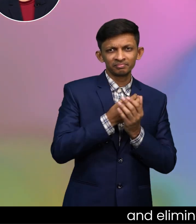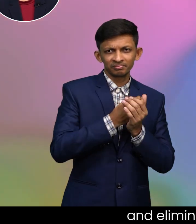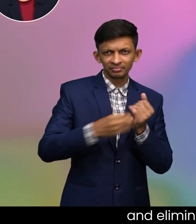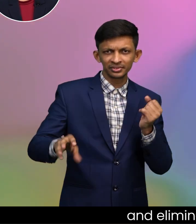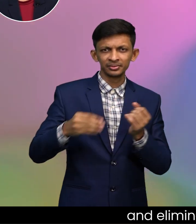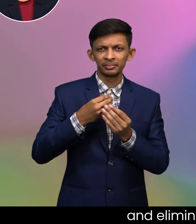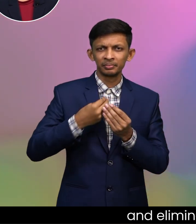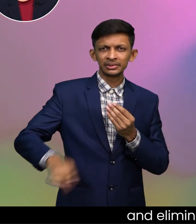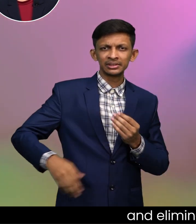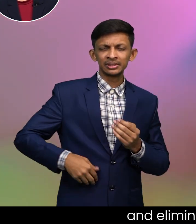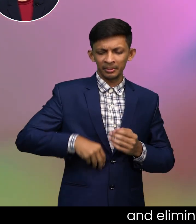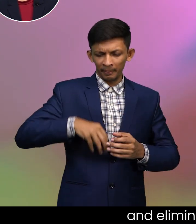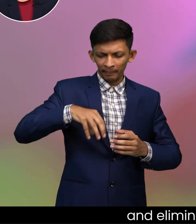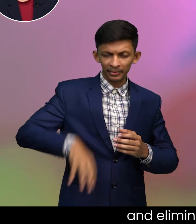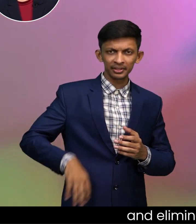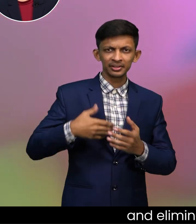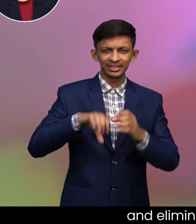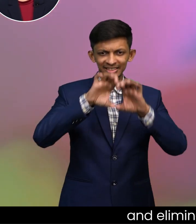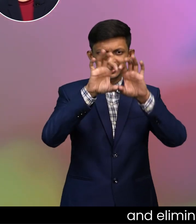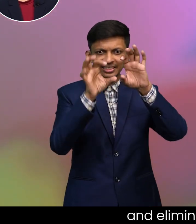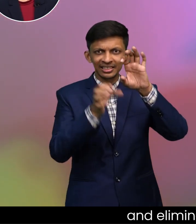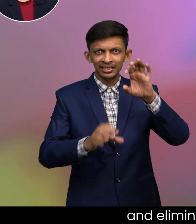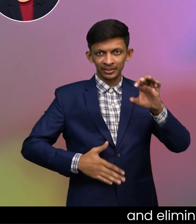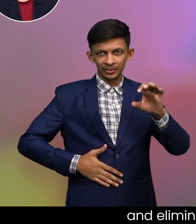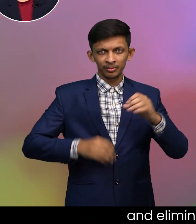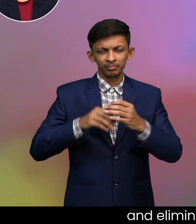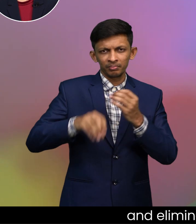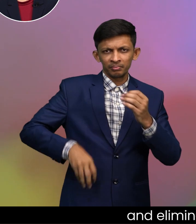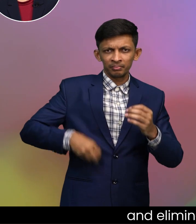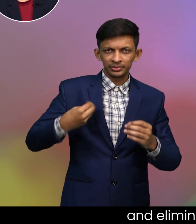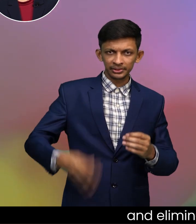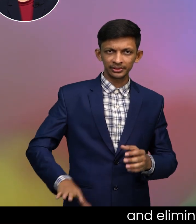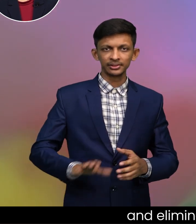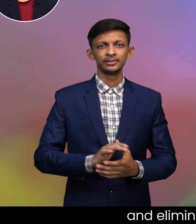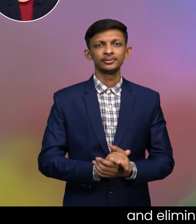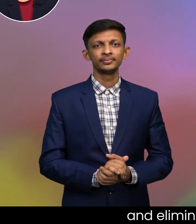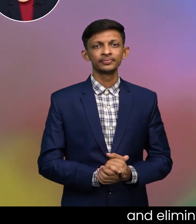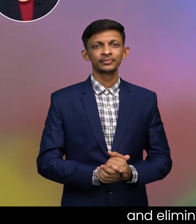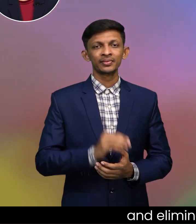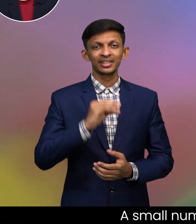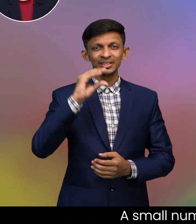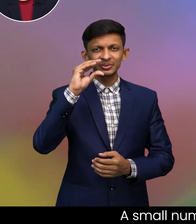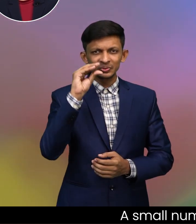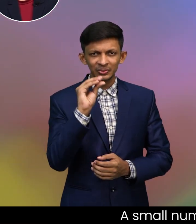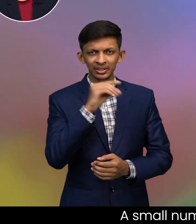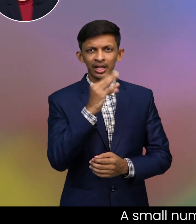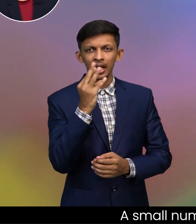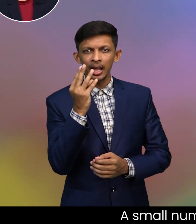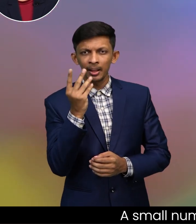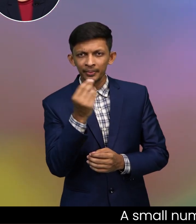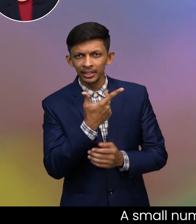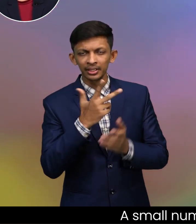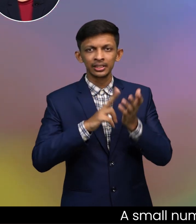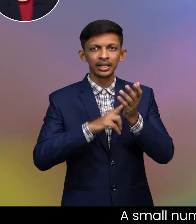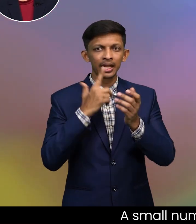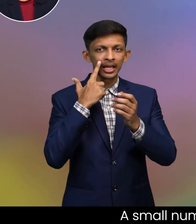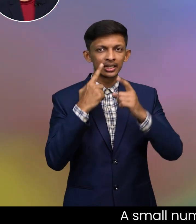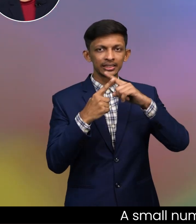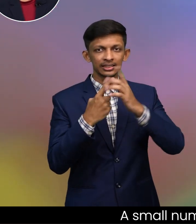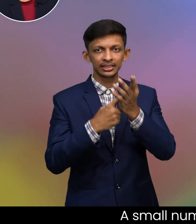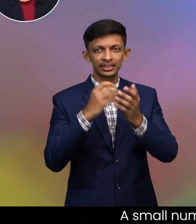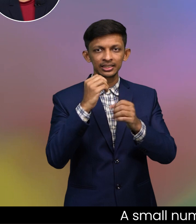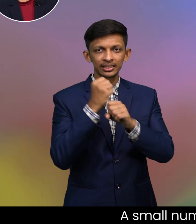The liver is also involved in urea formation. The excess salts of calcium,